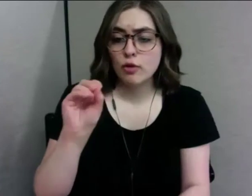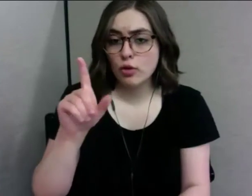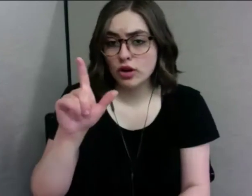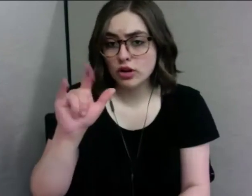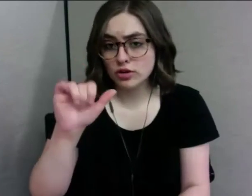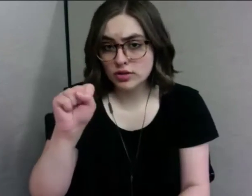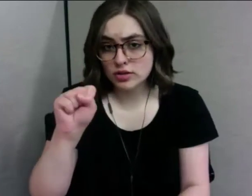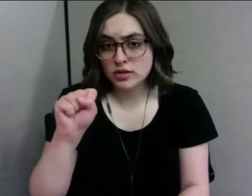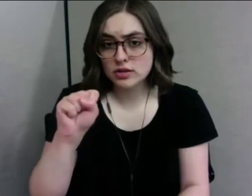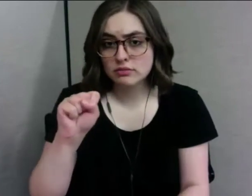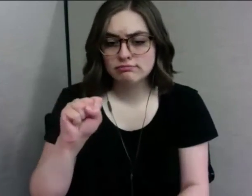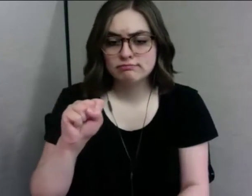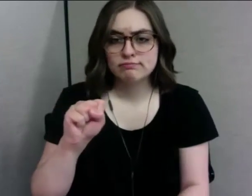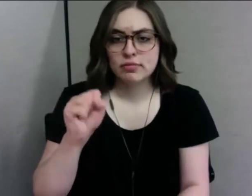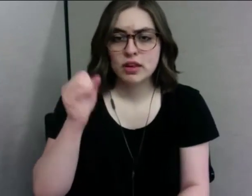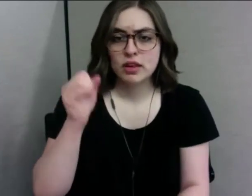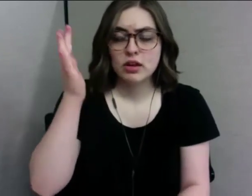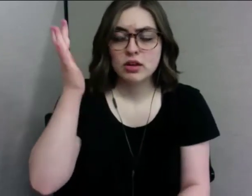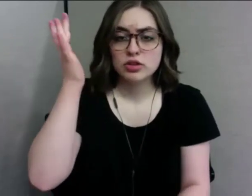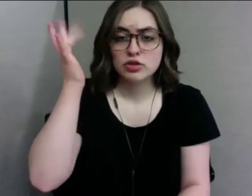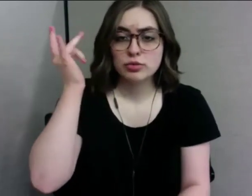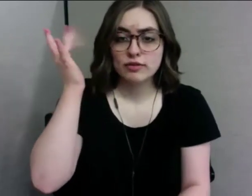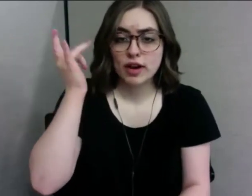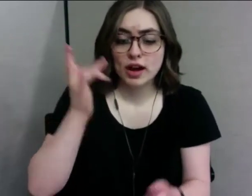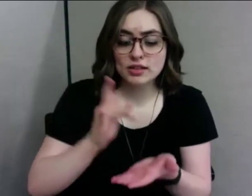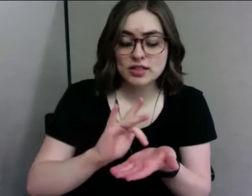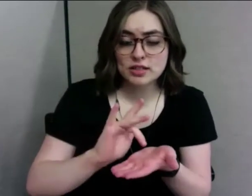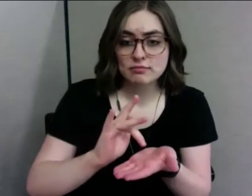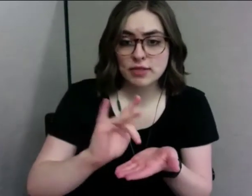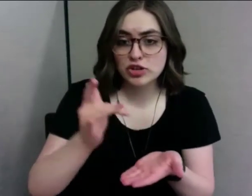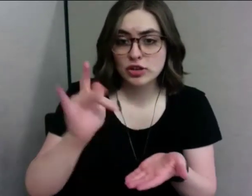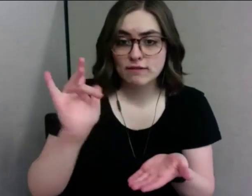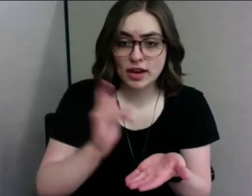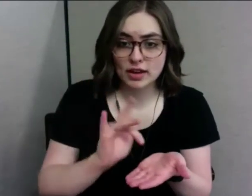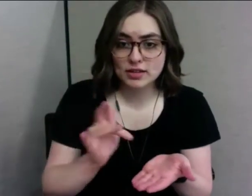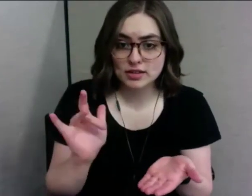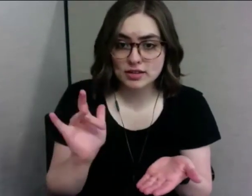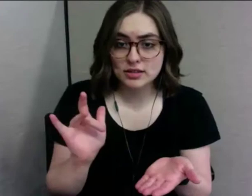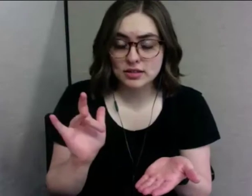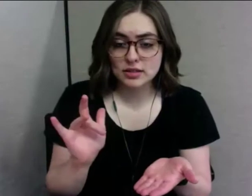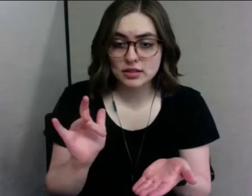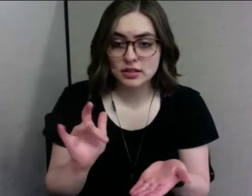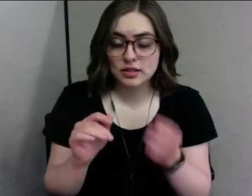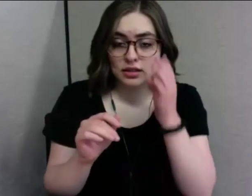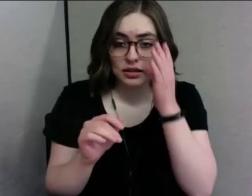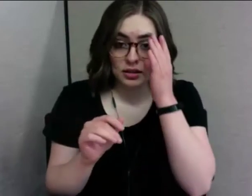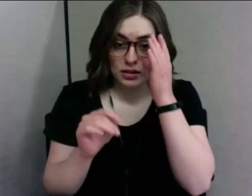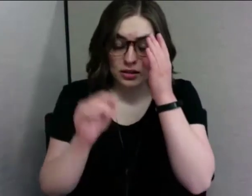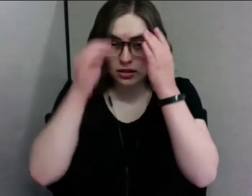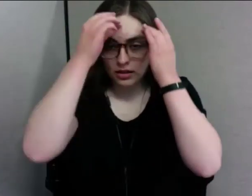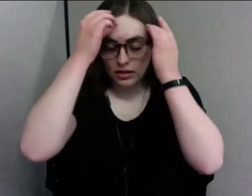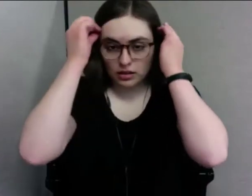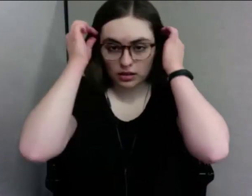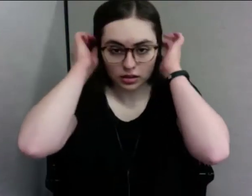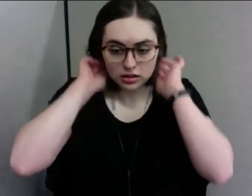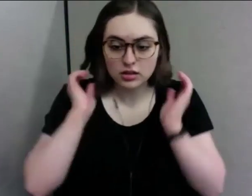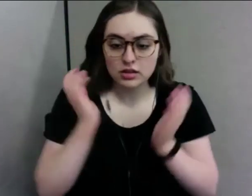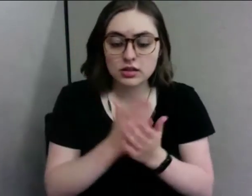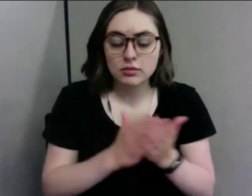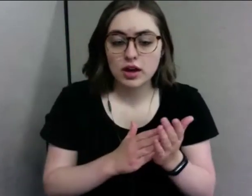Most cards are made out of cardboard, though plastics, metals, leather, cloth,